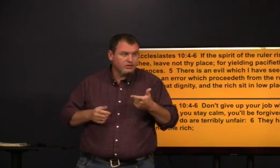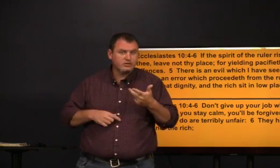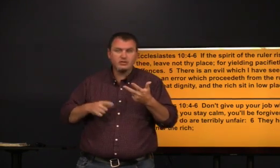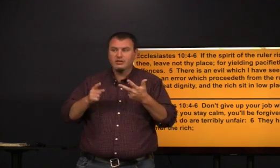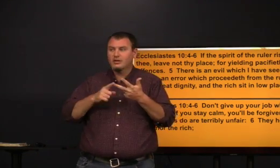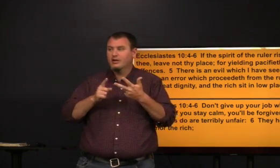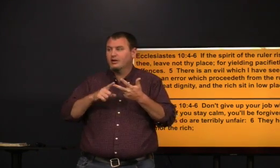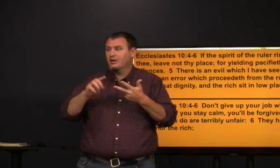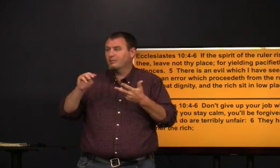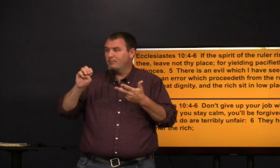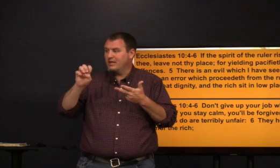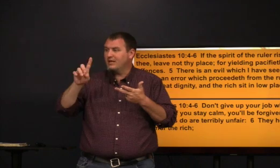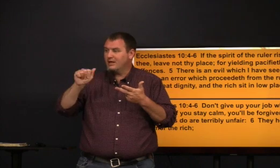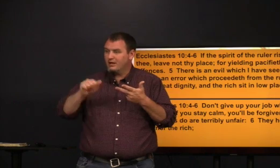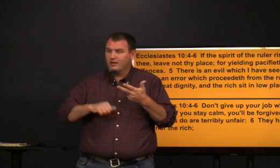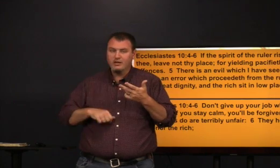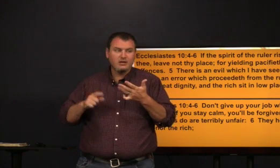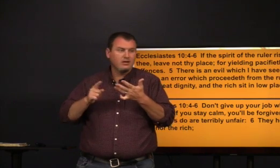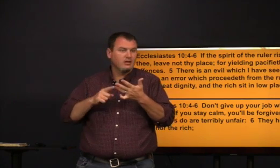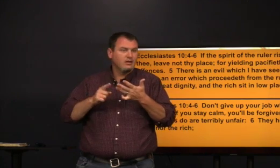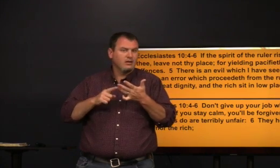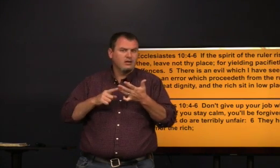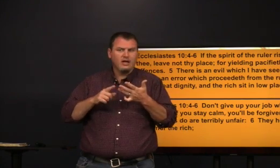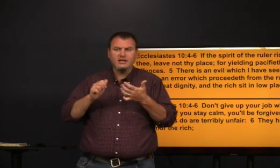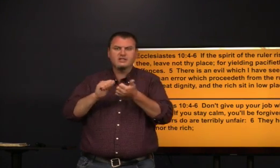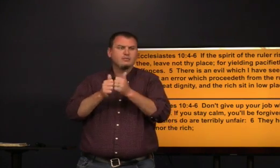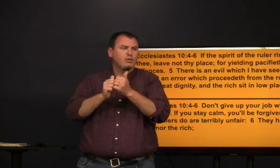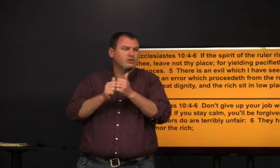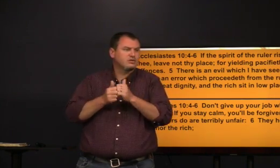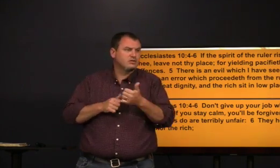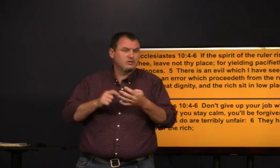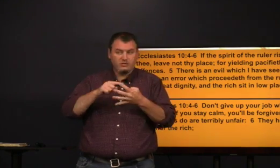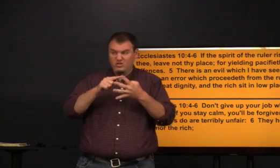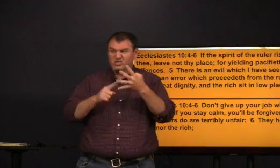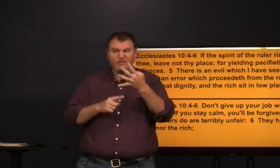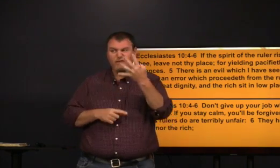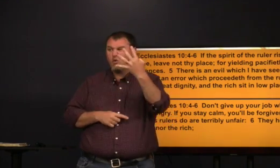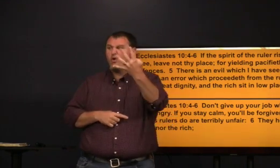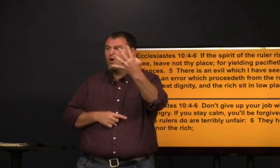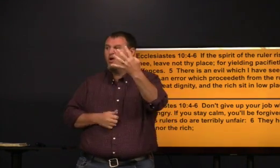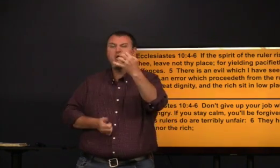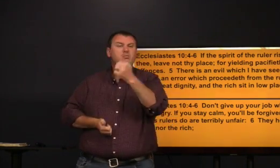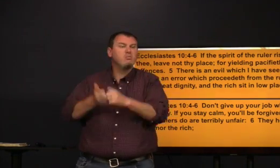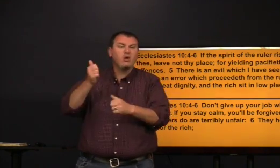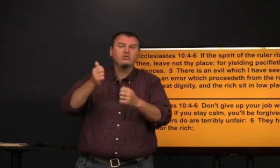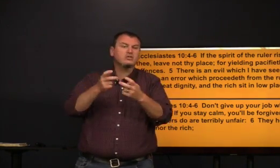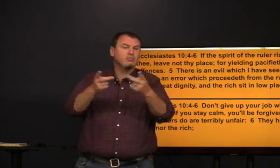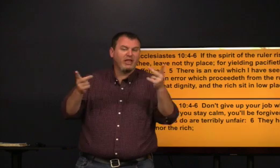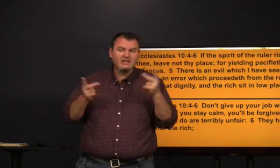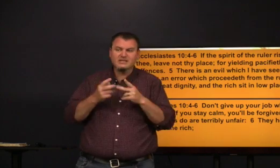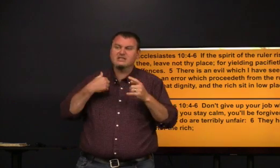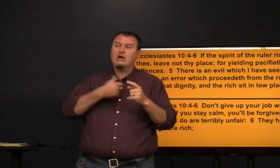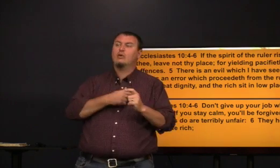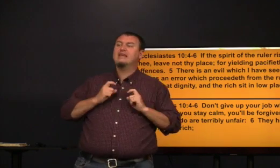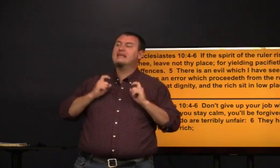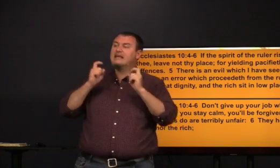leaders, media, and sports. Those are the four most places that we